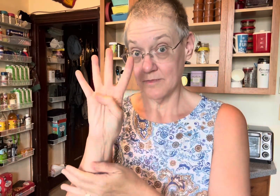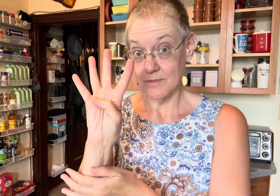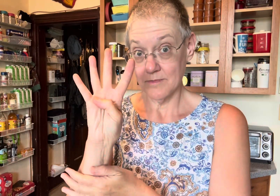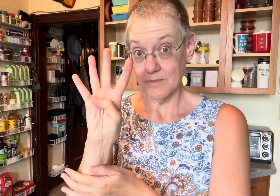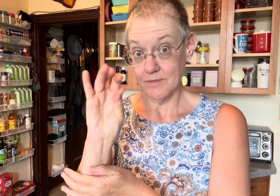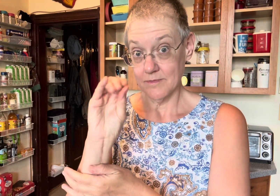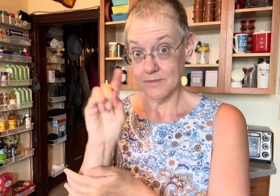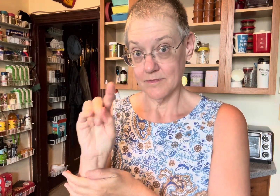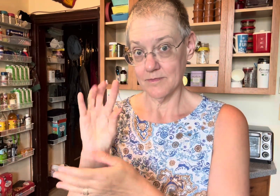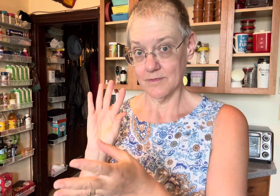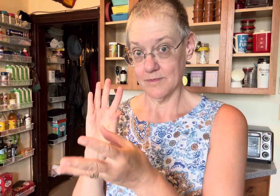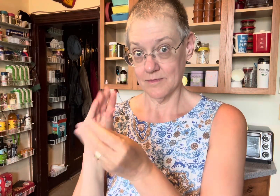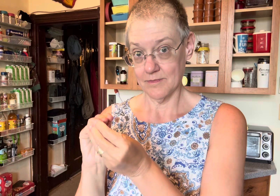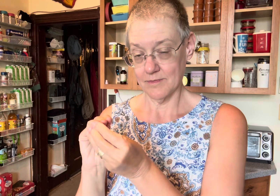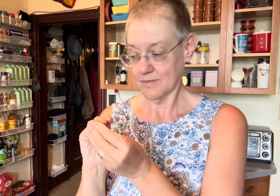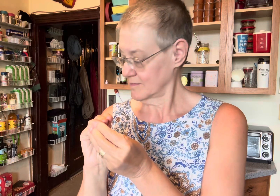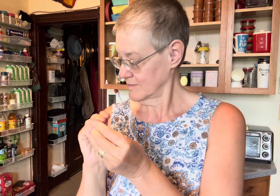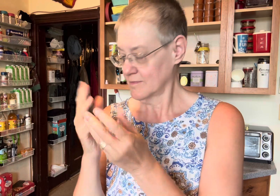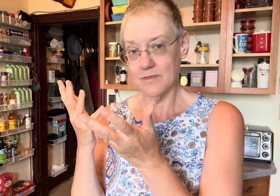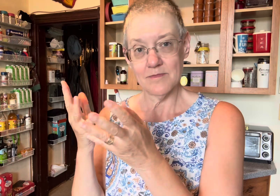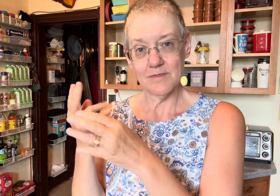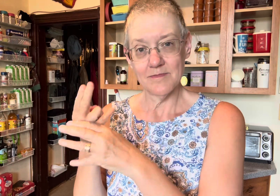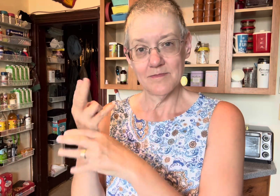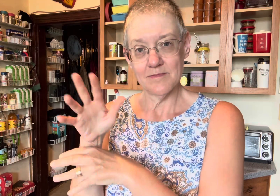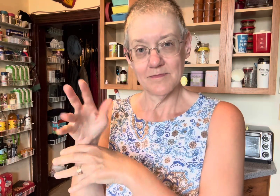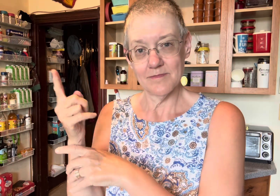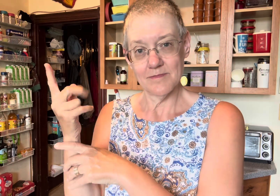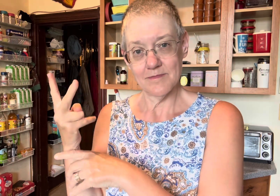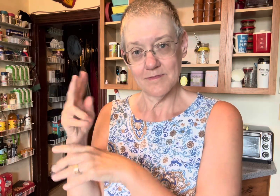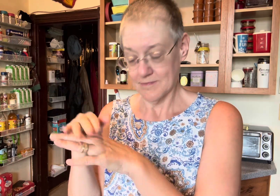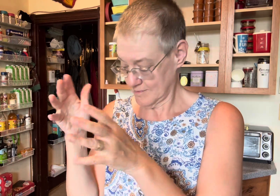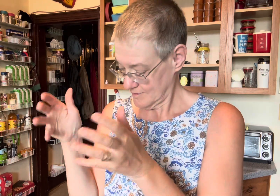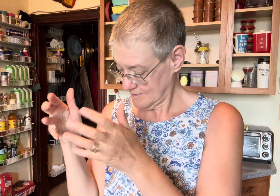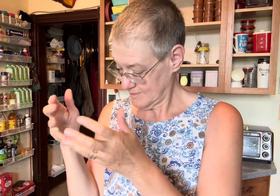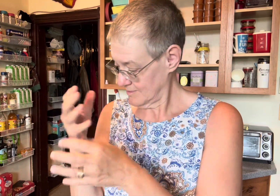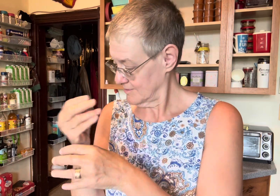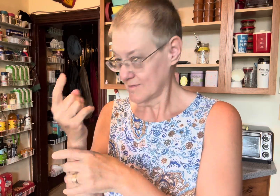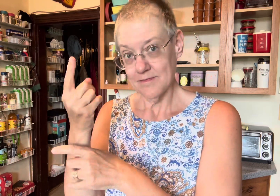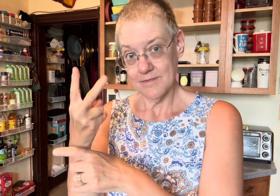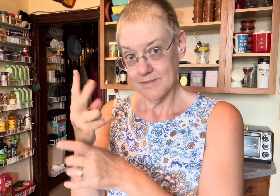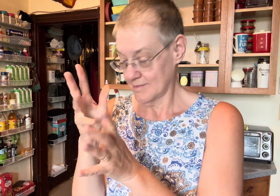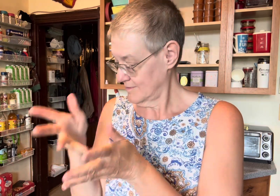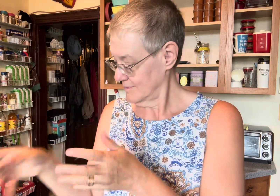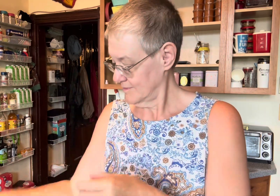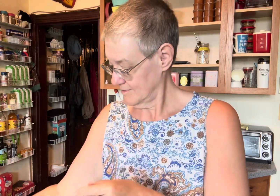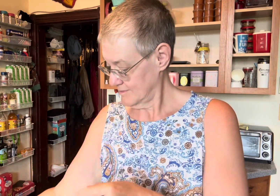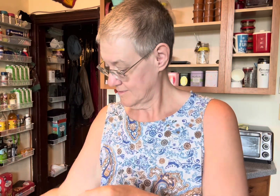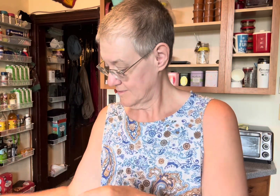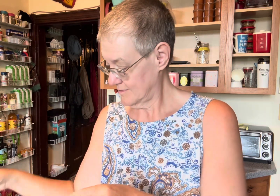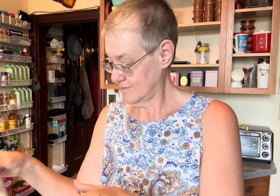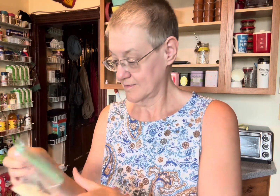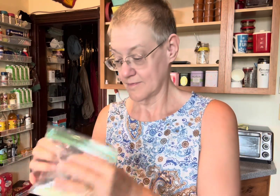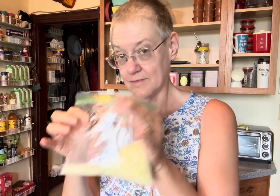I'm going to add 4 ounces of cheddar cheese all together. We've already used about half in the salad, and we have about half